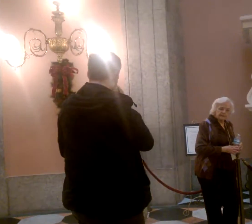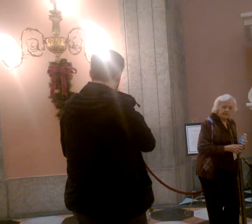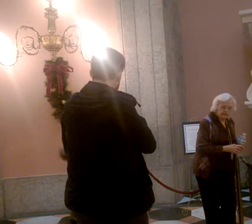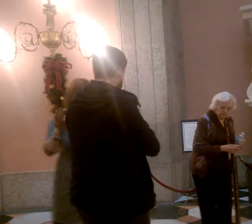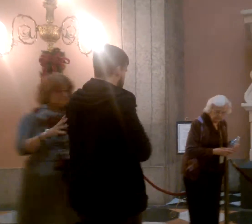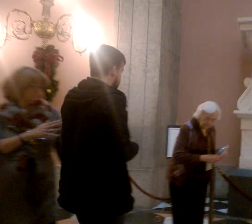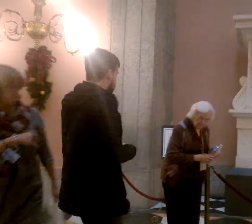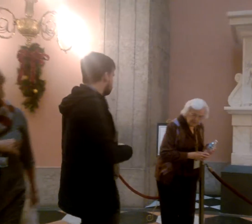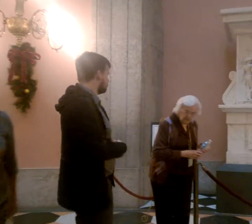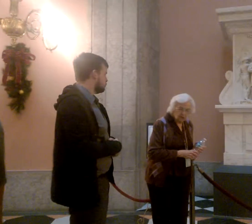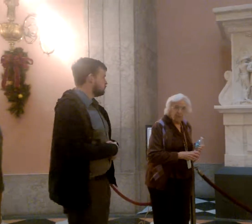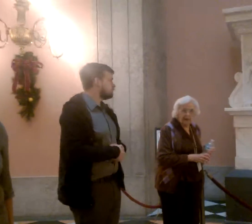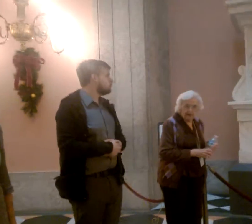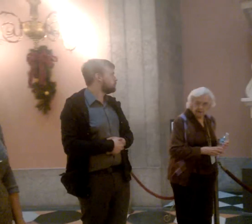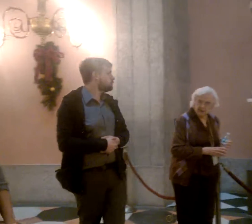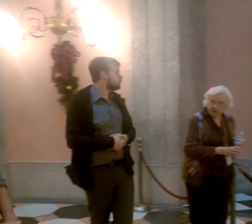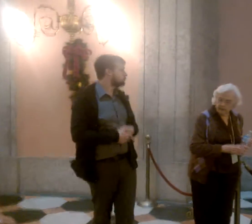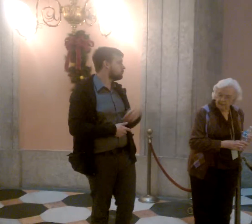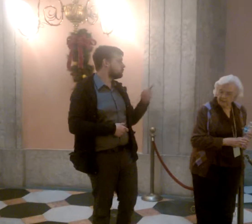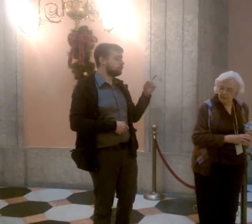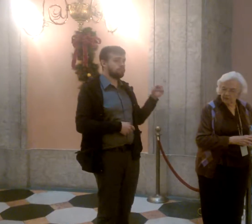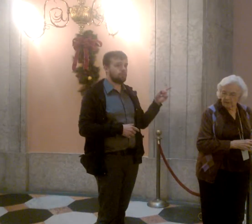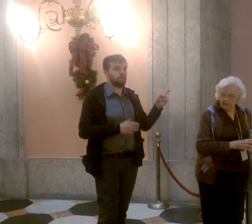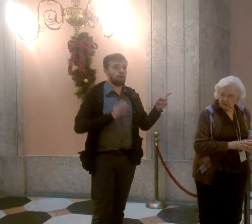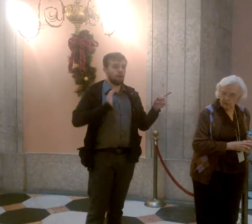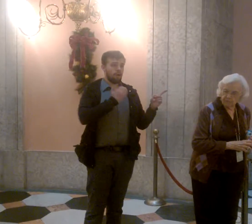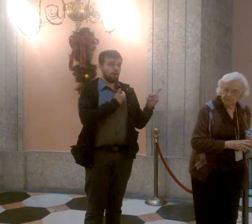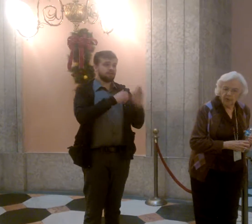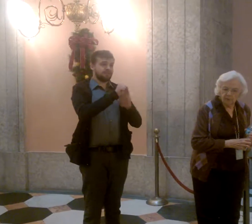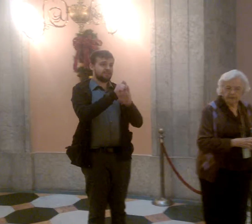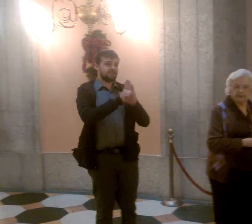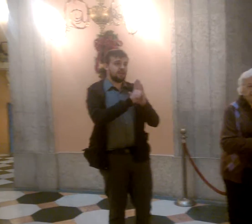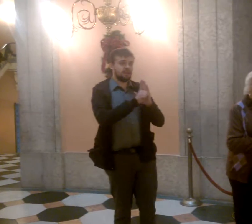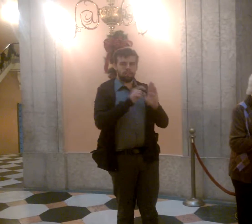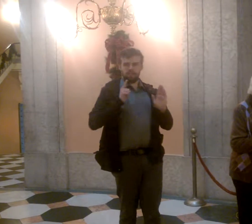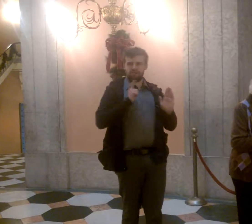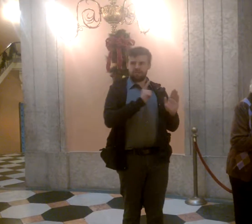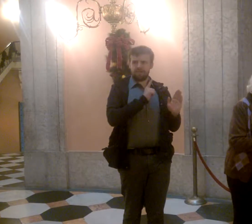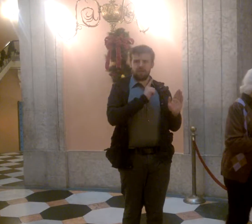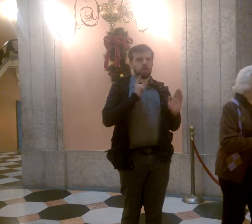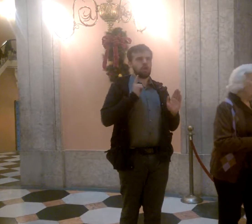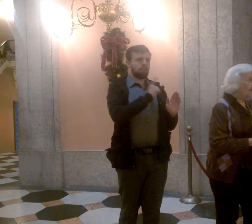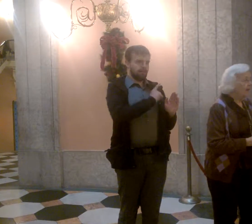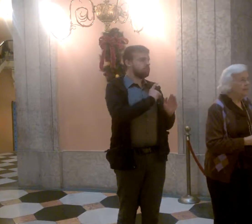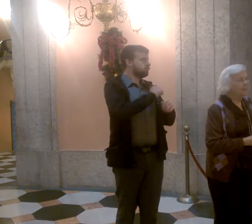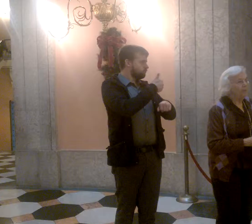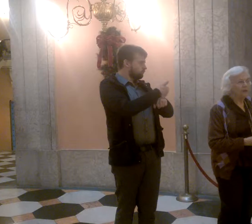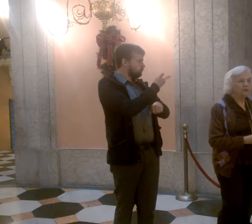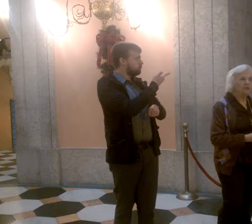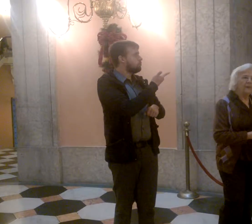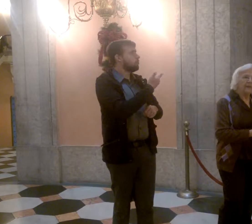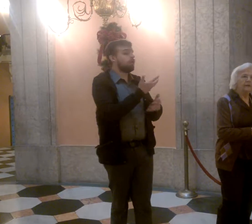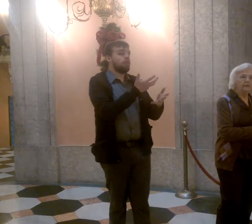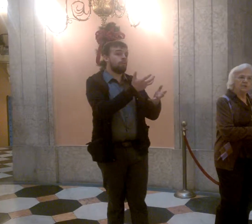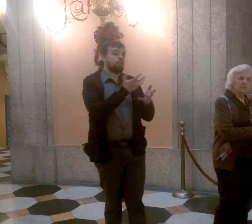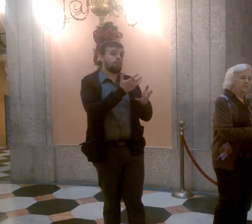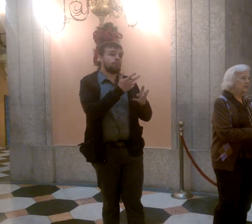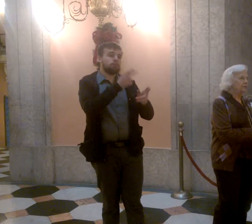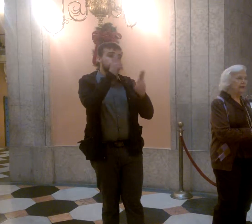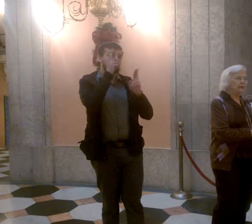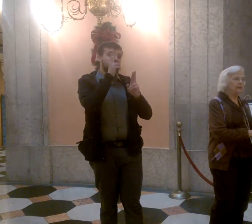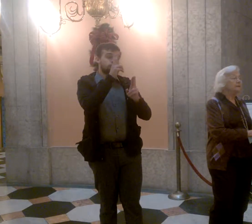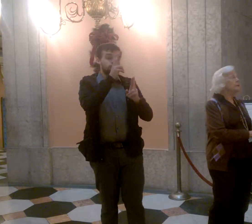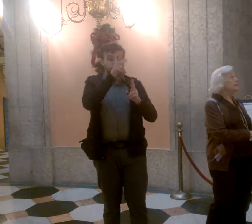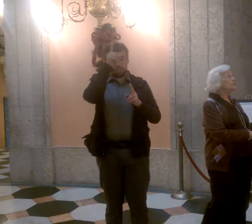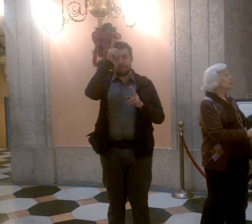This was commissioned by our state legislature following the Civil War. They wanted to pay honor to